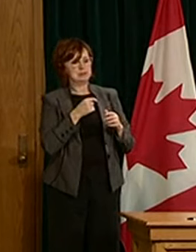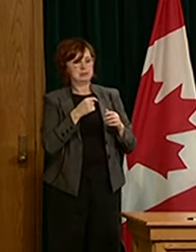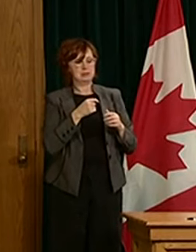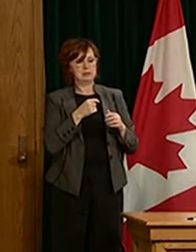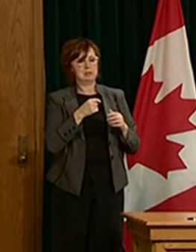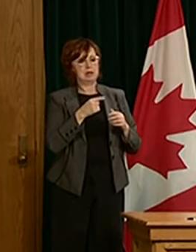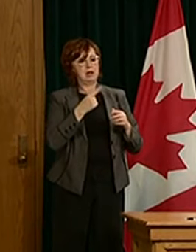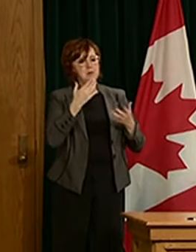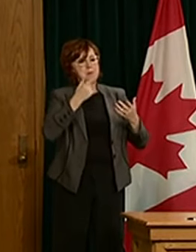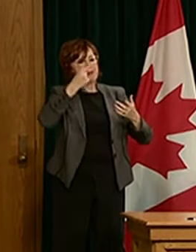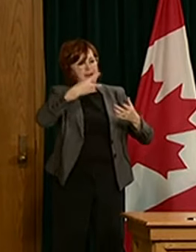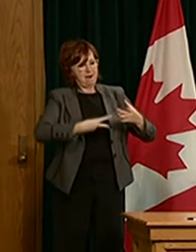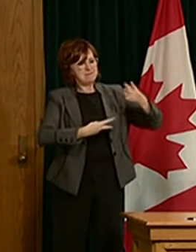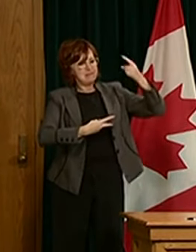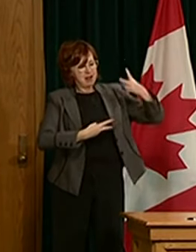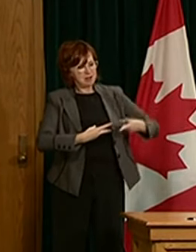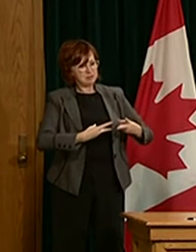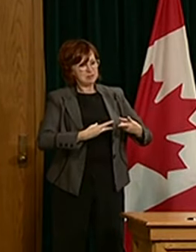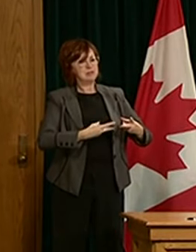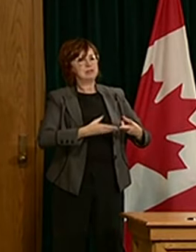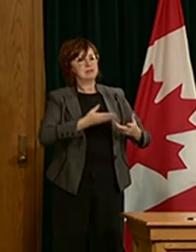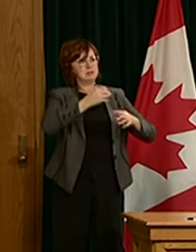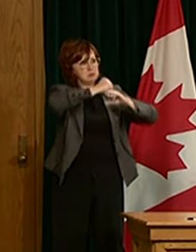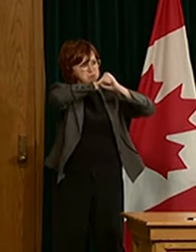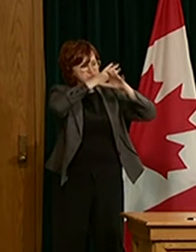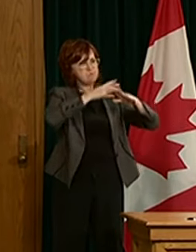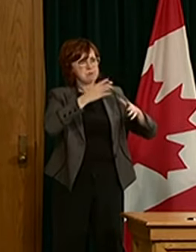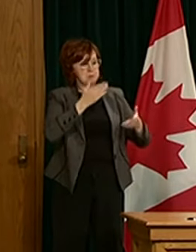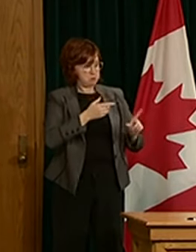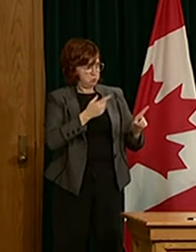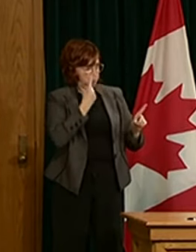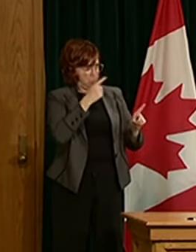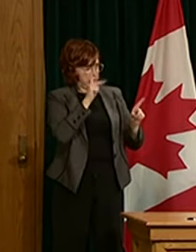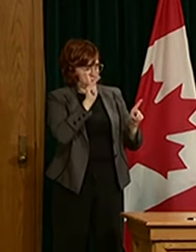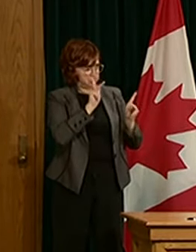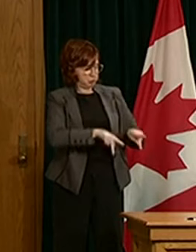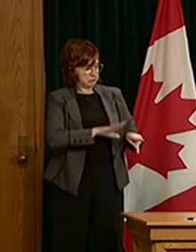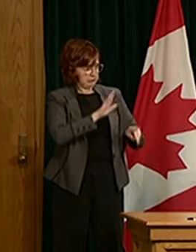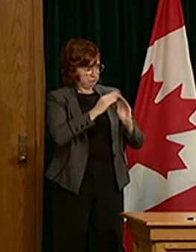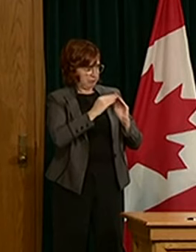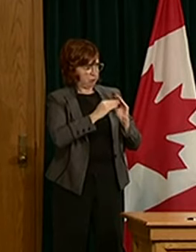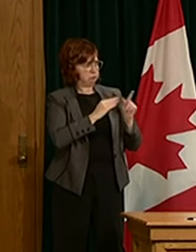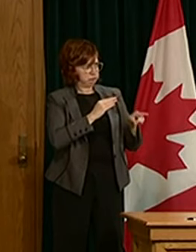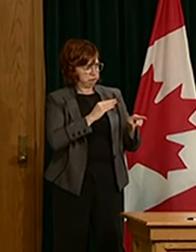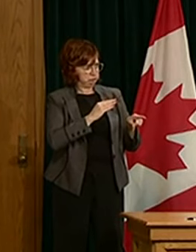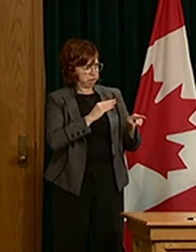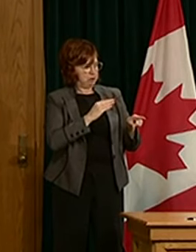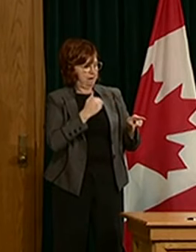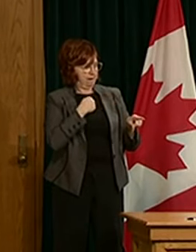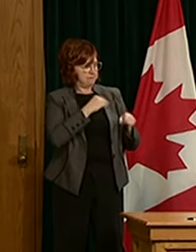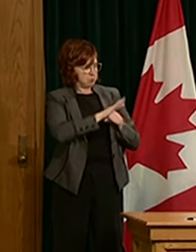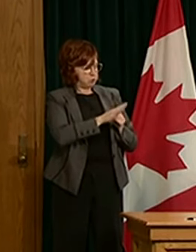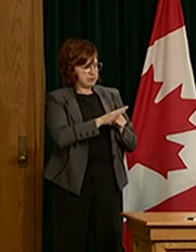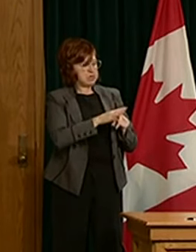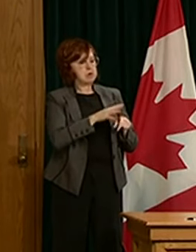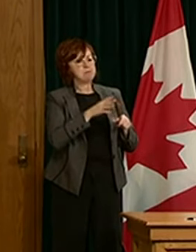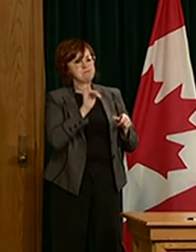overnight. It would be in response to an increasing census of COVID-positive patients in one of the mixed hospitals before they may be